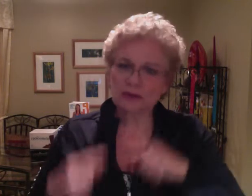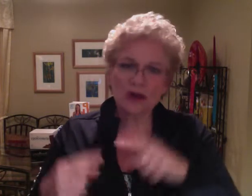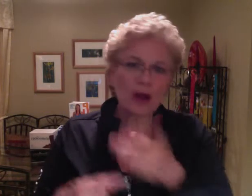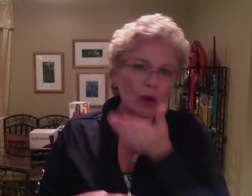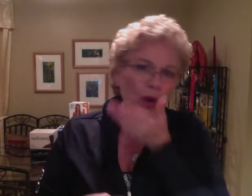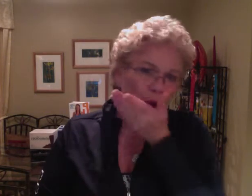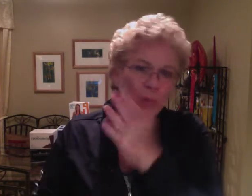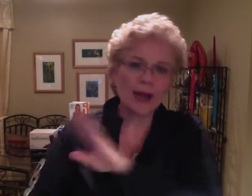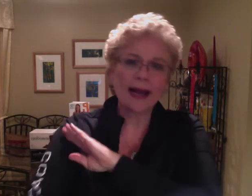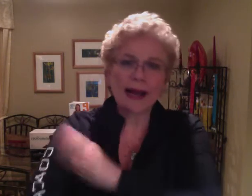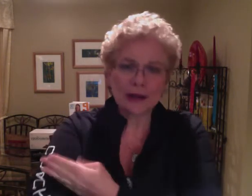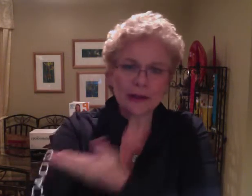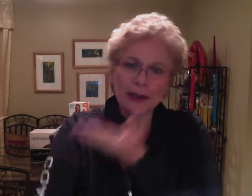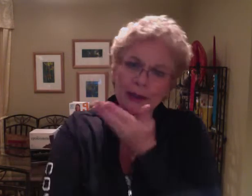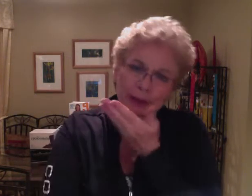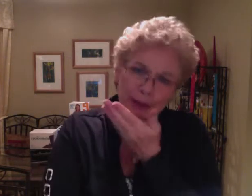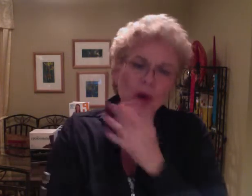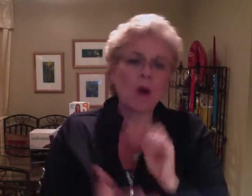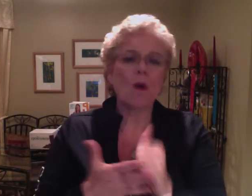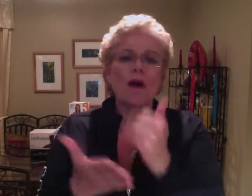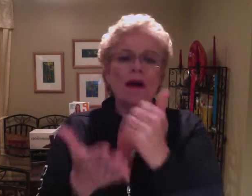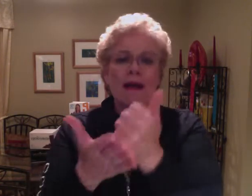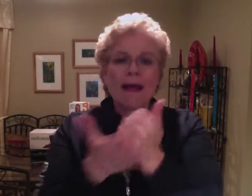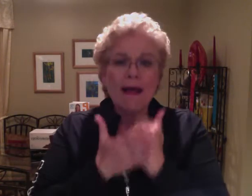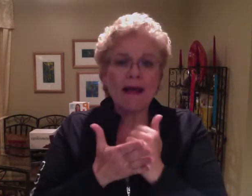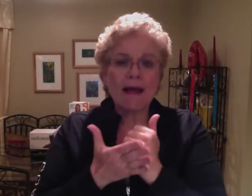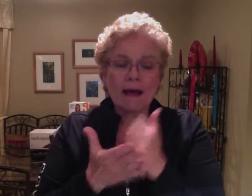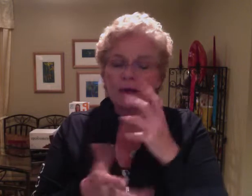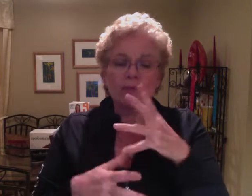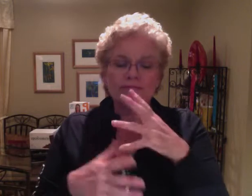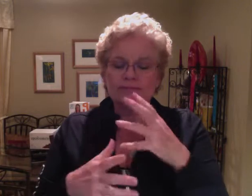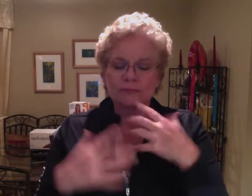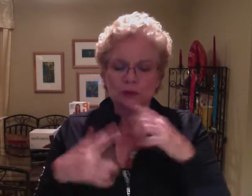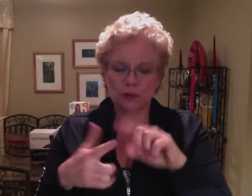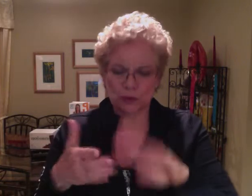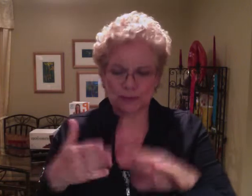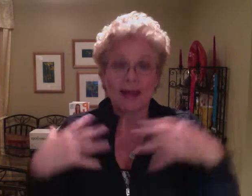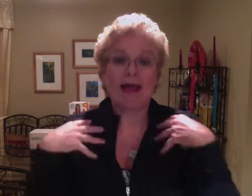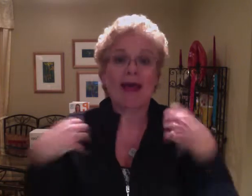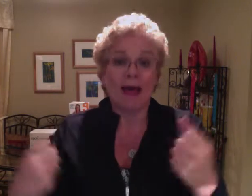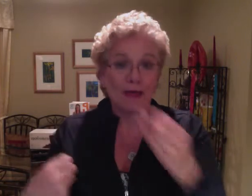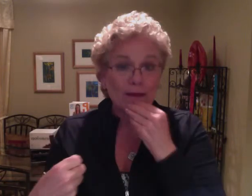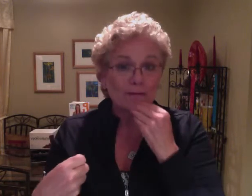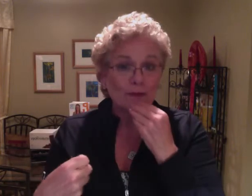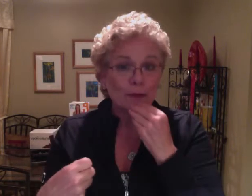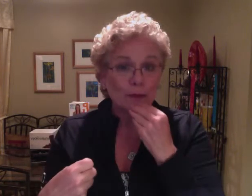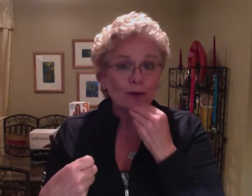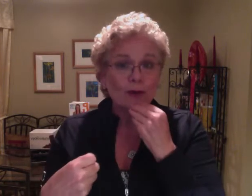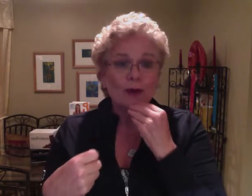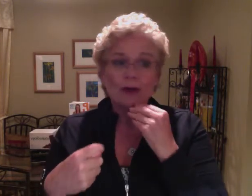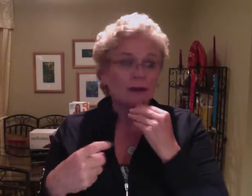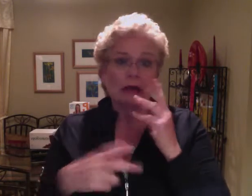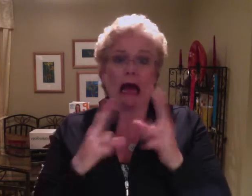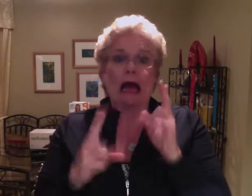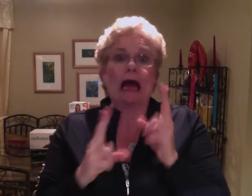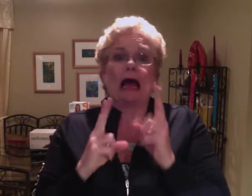I struggle with healthy food options for my family. We end up just like coming down to the wire. We got to eat, so we go to Whataburger.